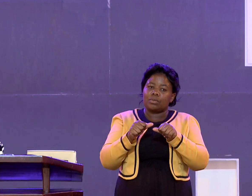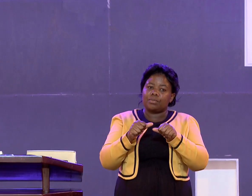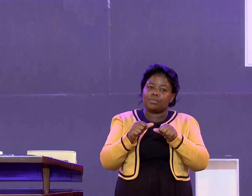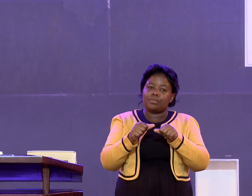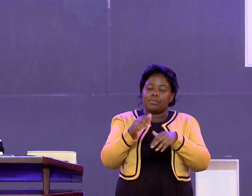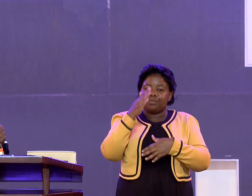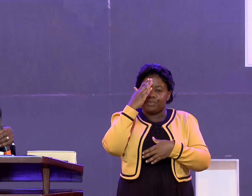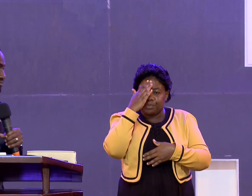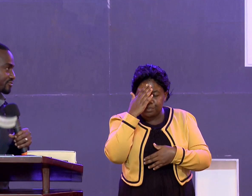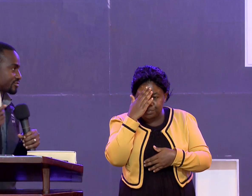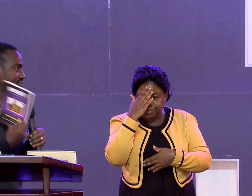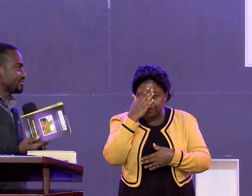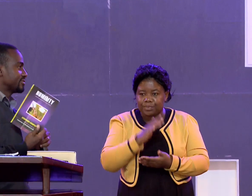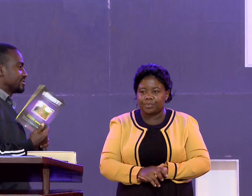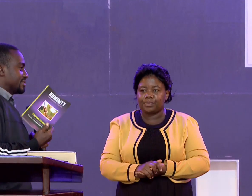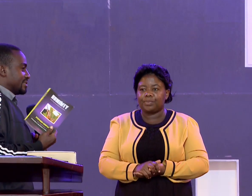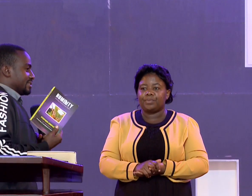talked of humility.